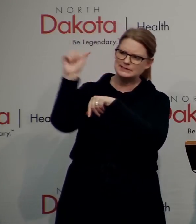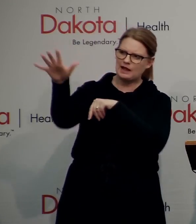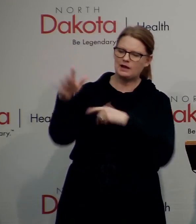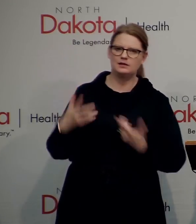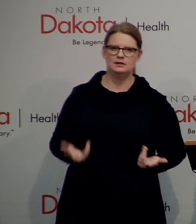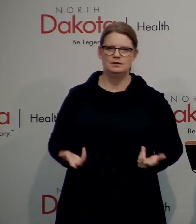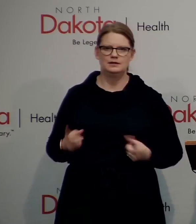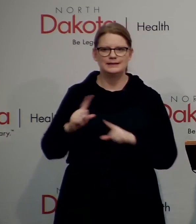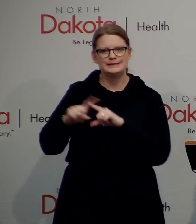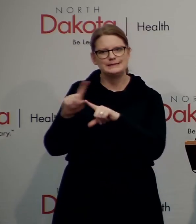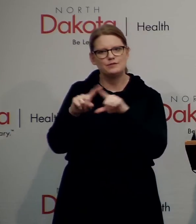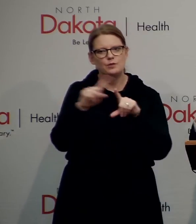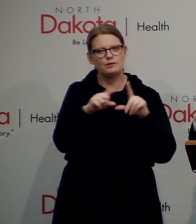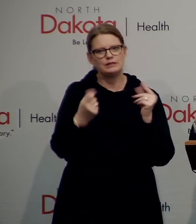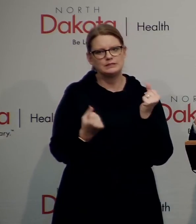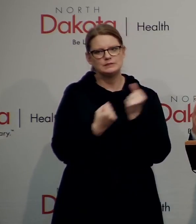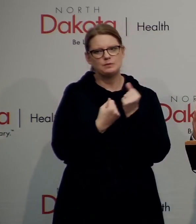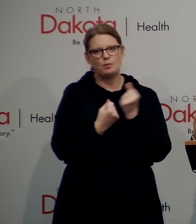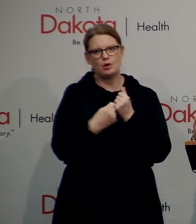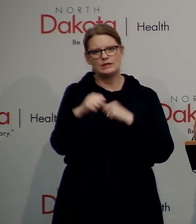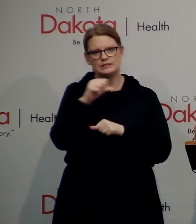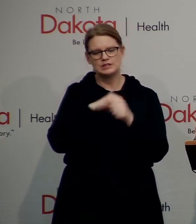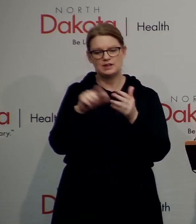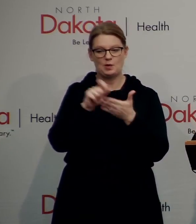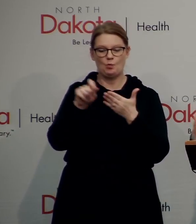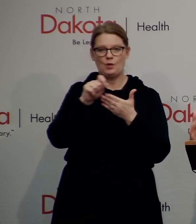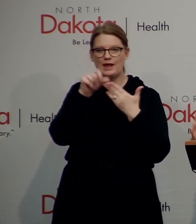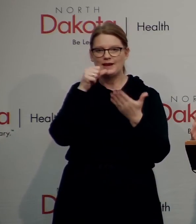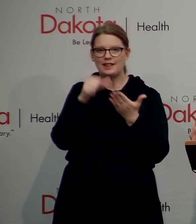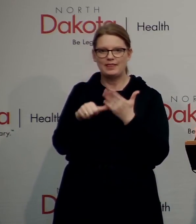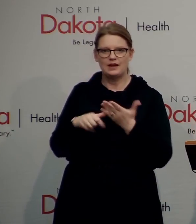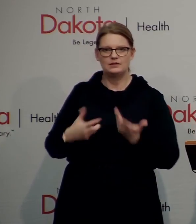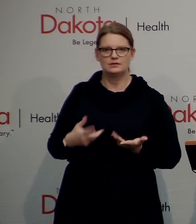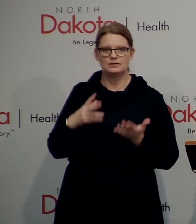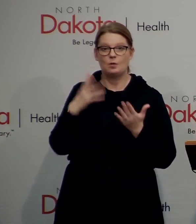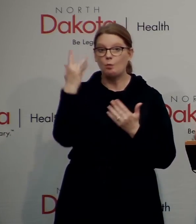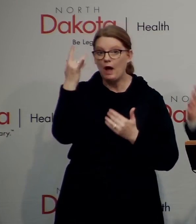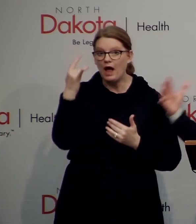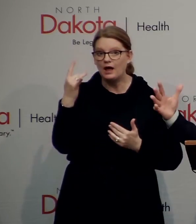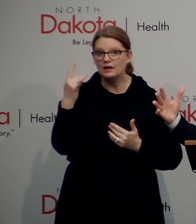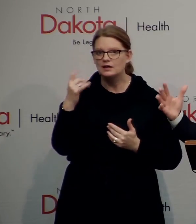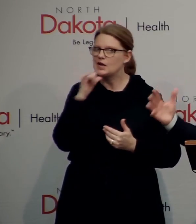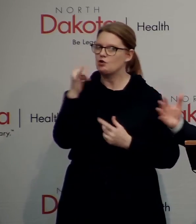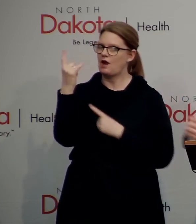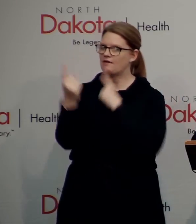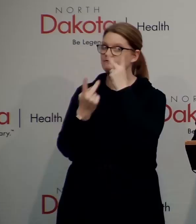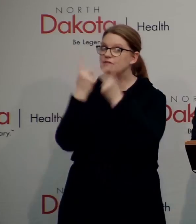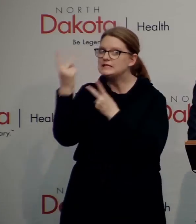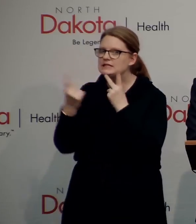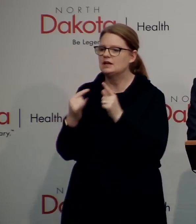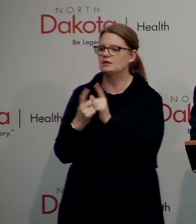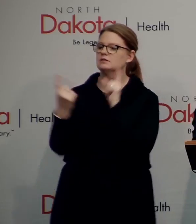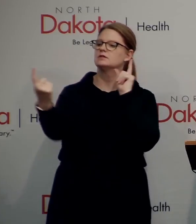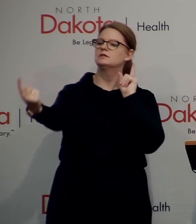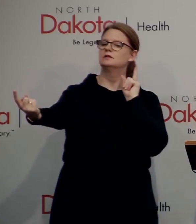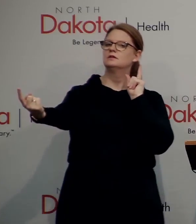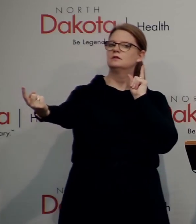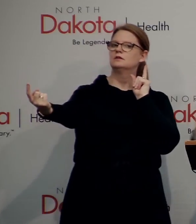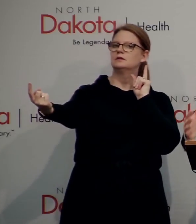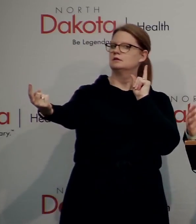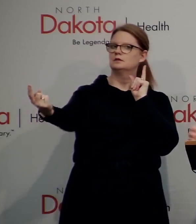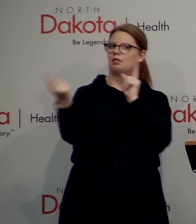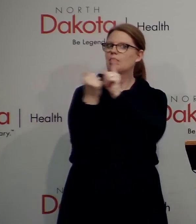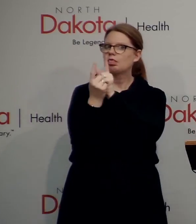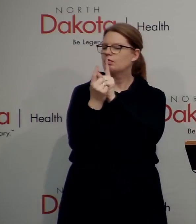do to support each other, and I say write a letter because it's not visit them in person. You can write a letter and maintain your 6-foot distance. So again,